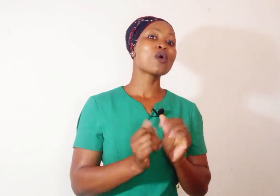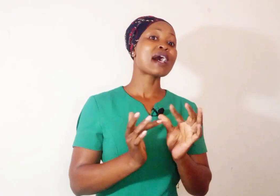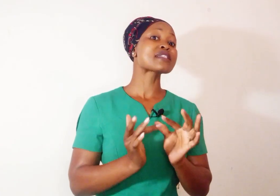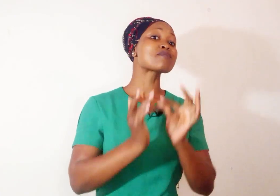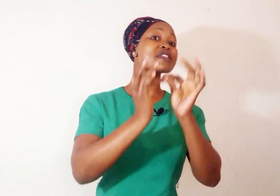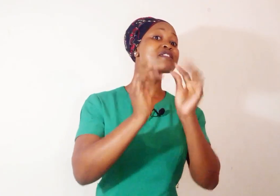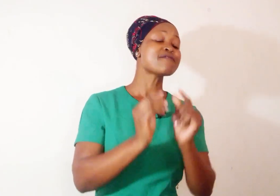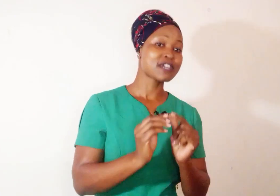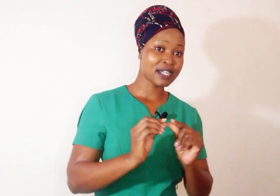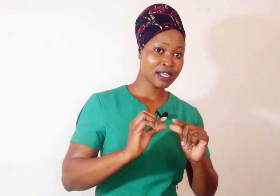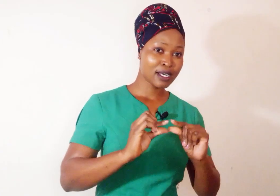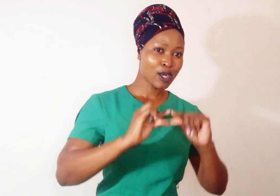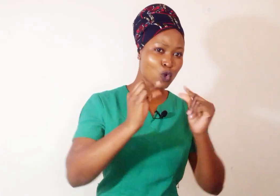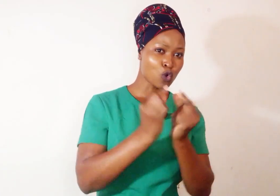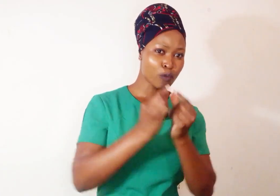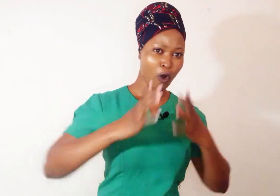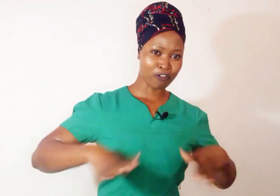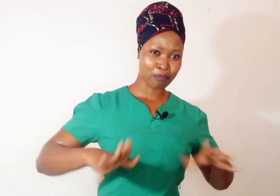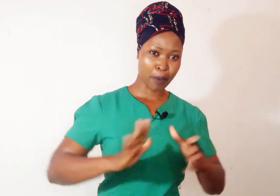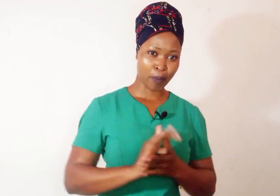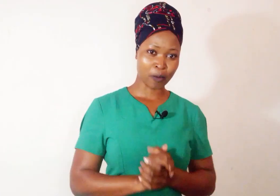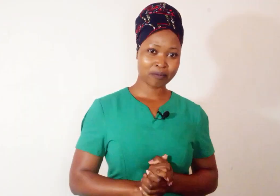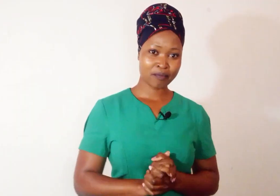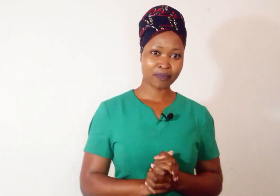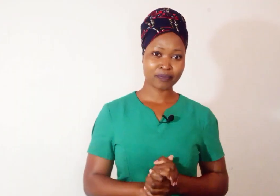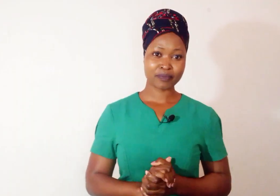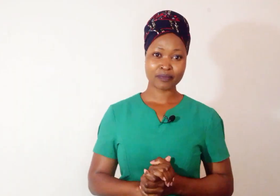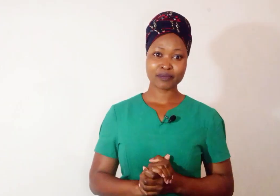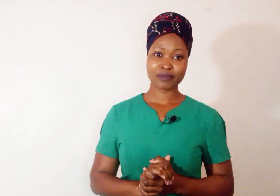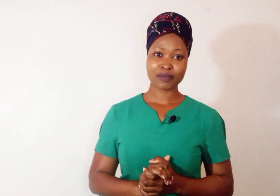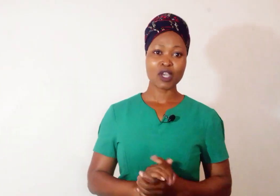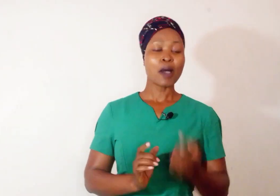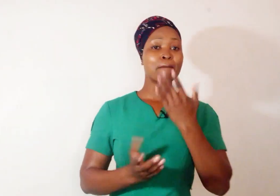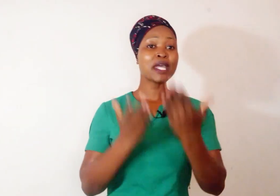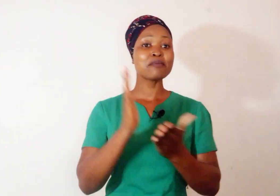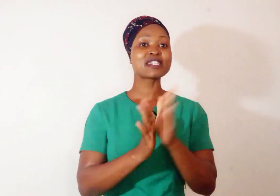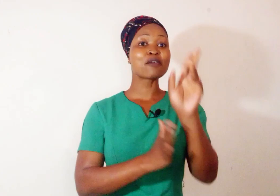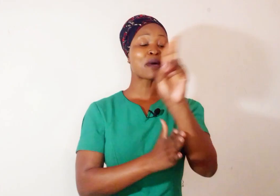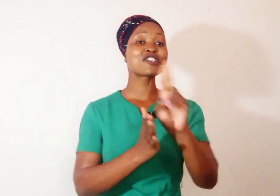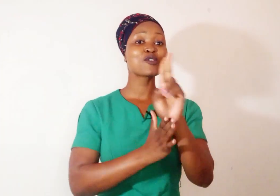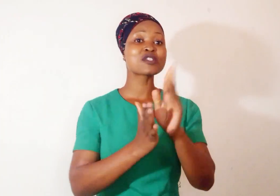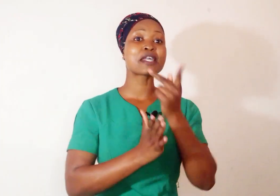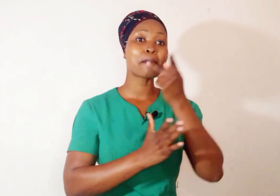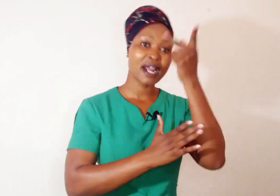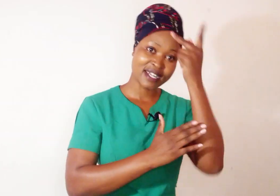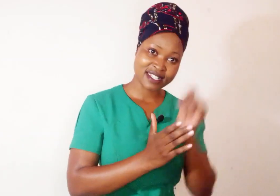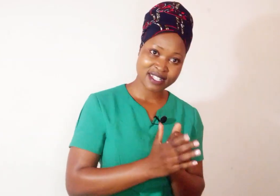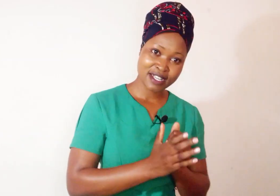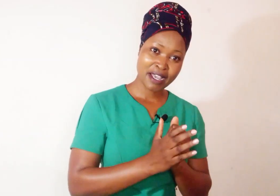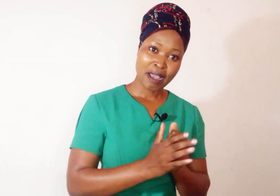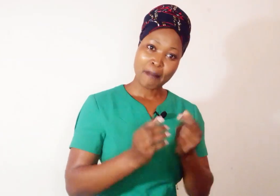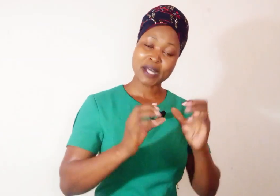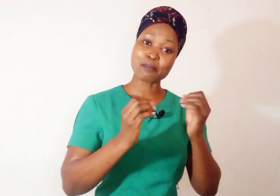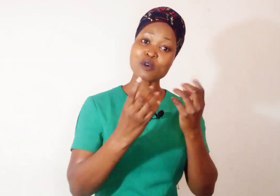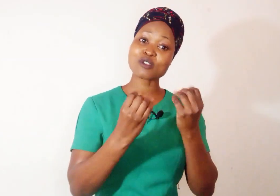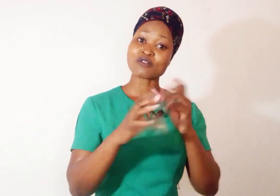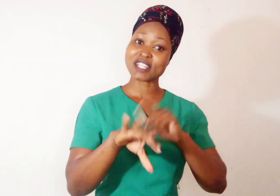a specific group of people. Maybe they might use their parents, but most of the